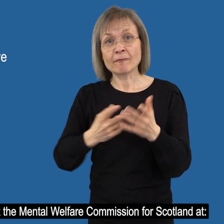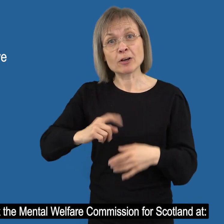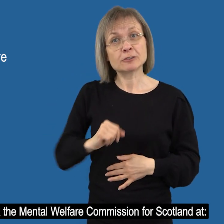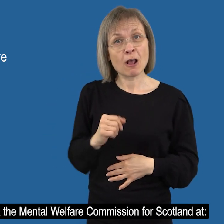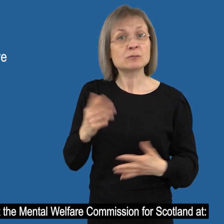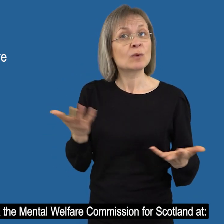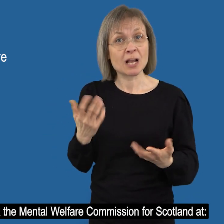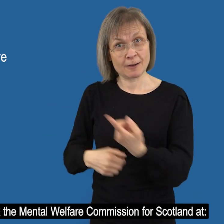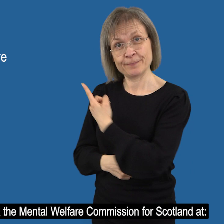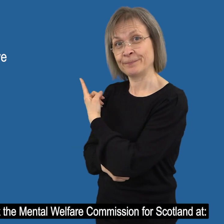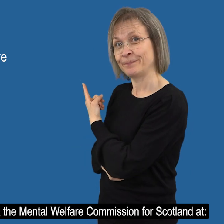Haymarket Terrace, Edinburgh,